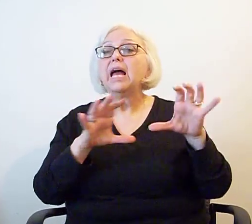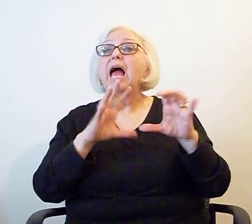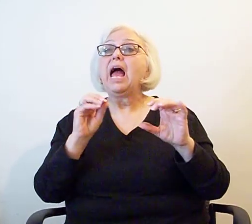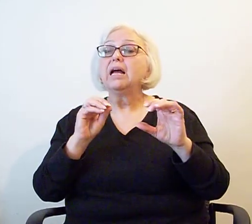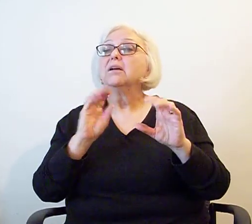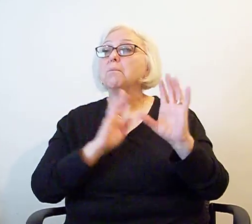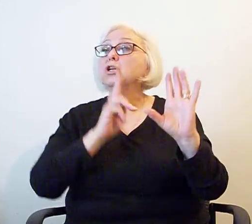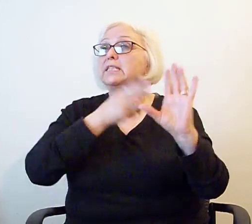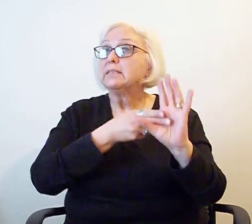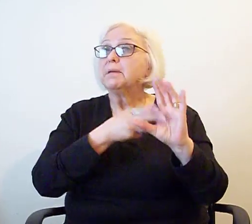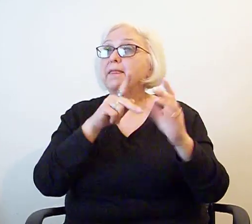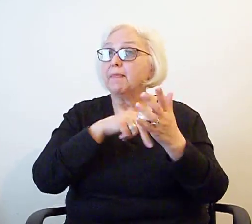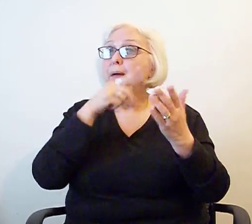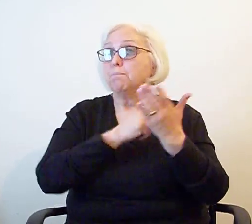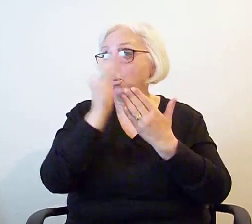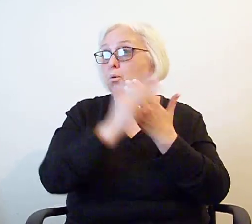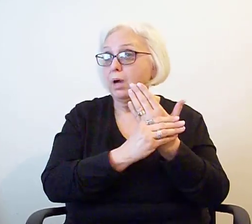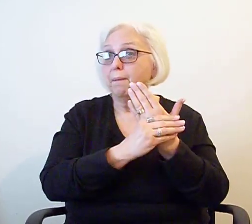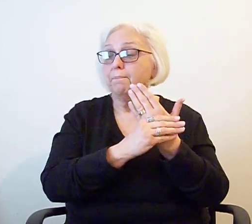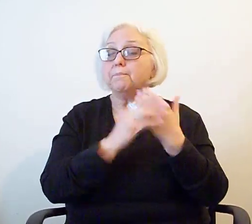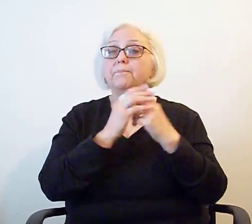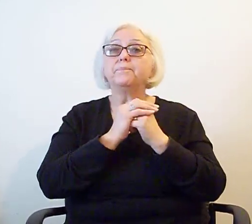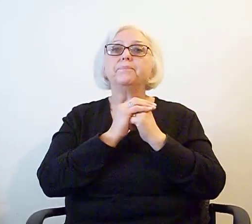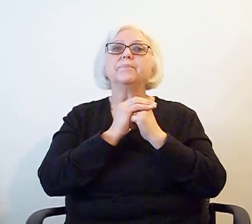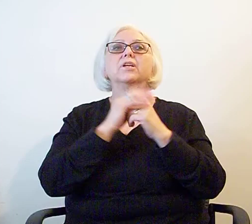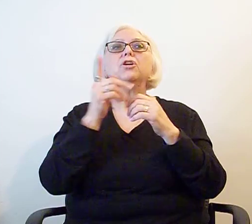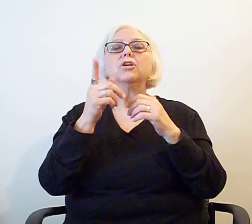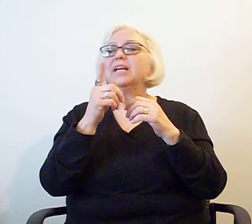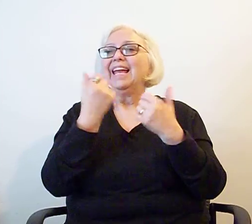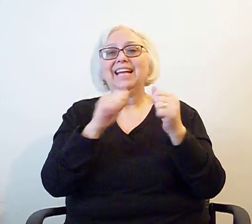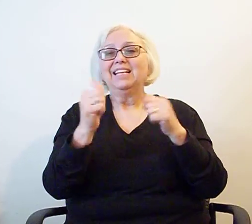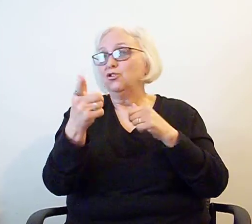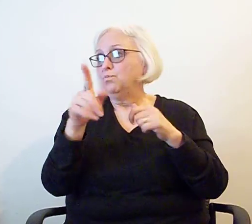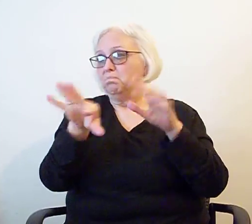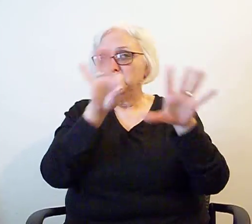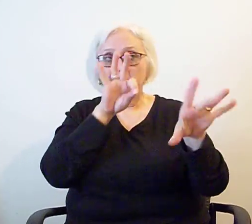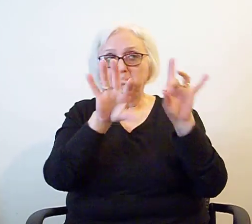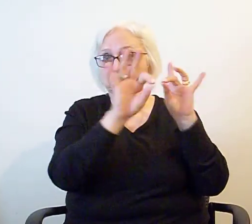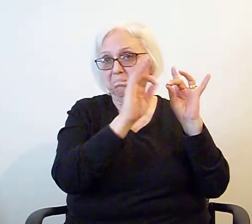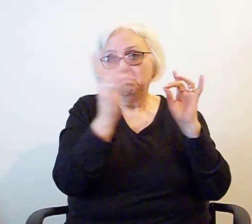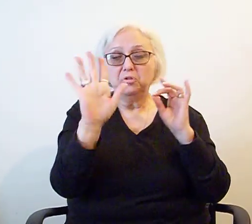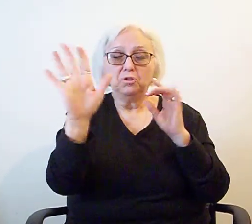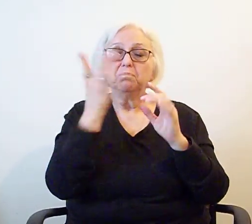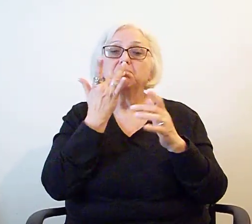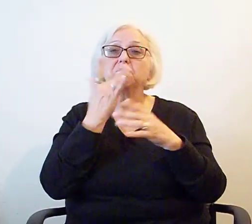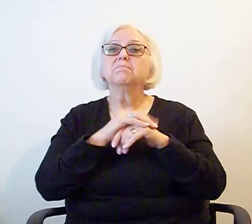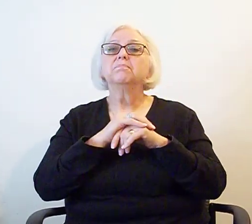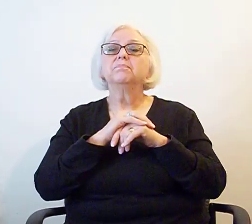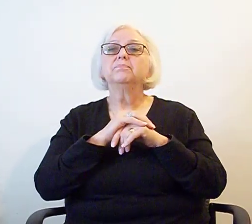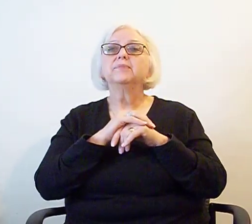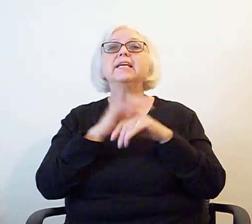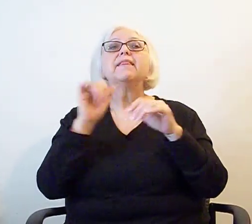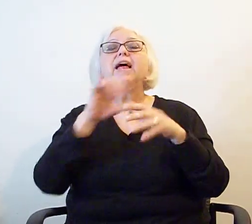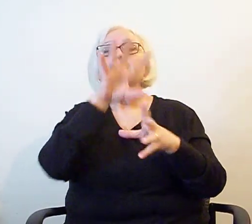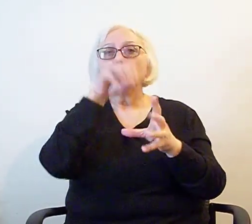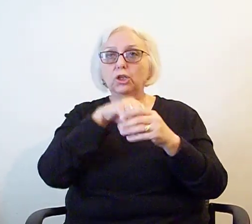in the programs that you choose, which will be included in your